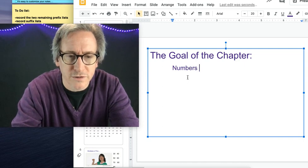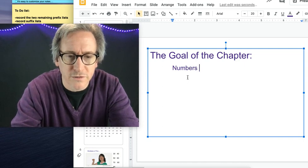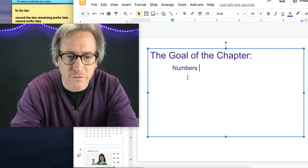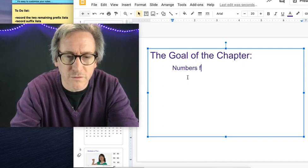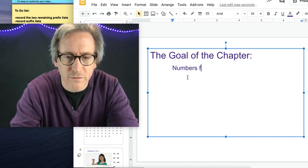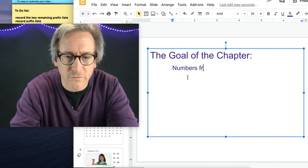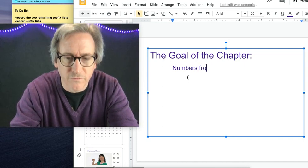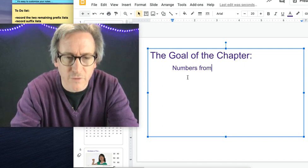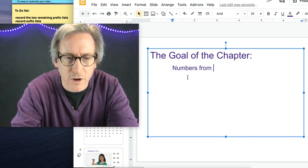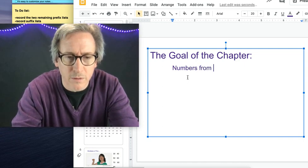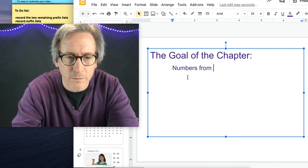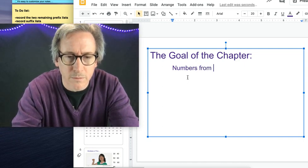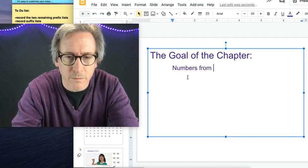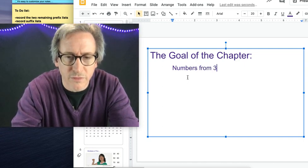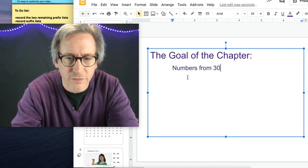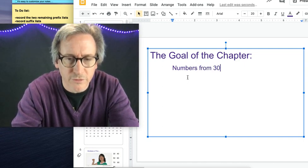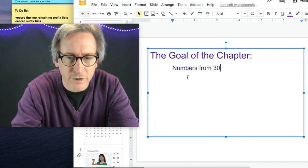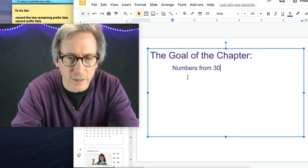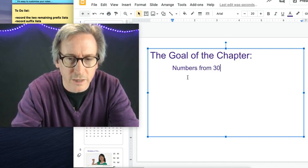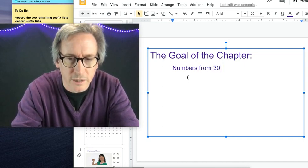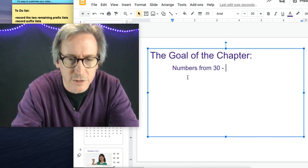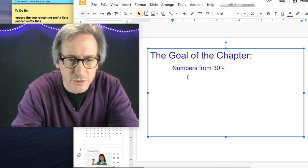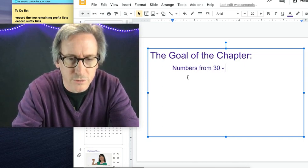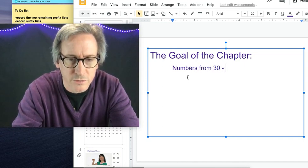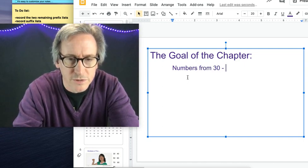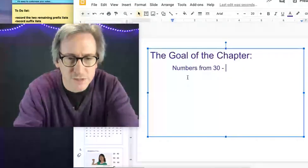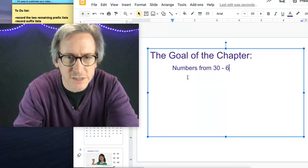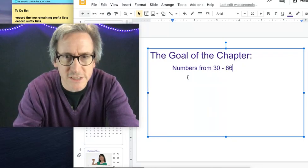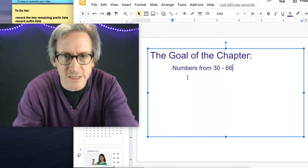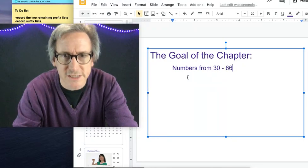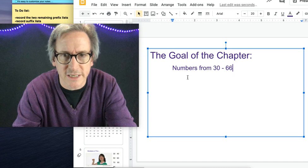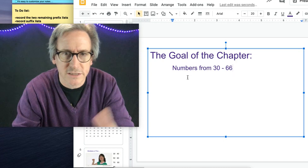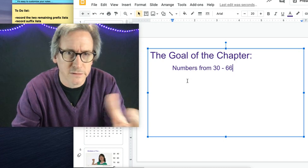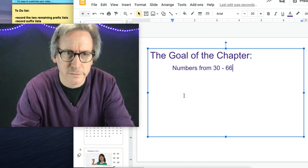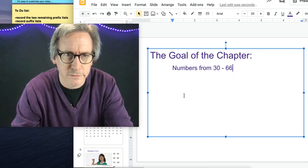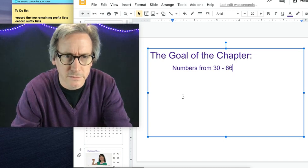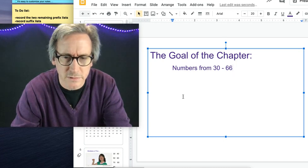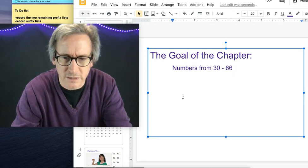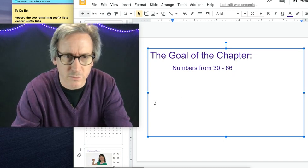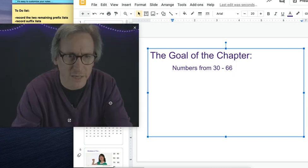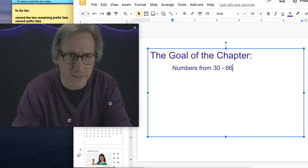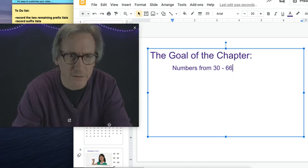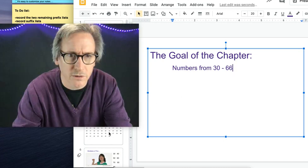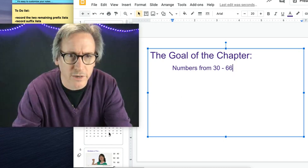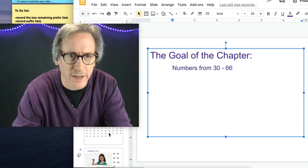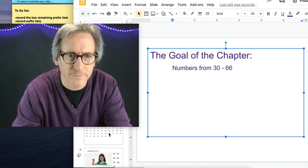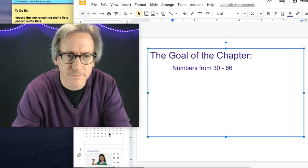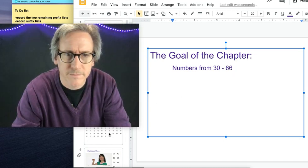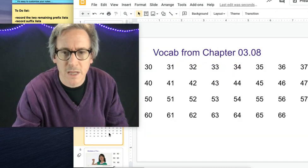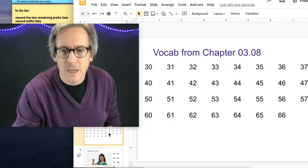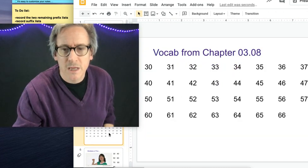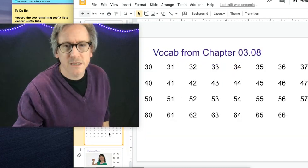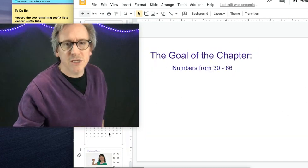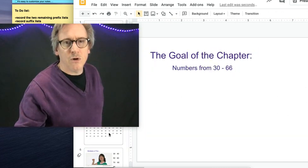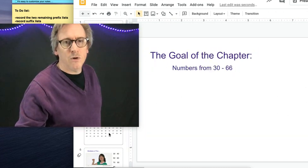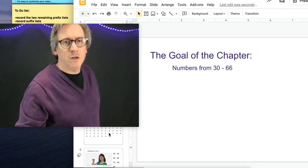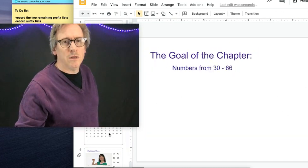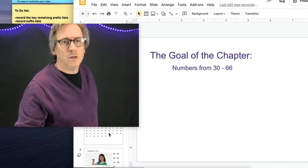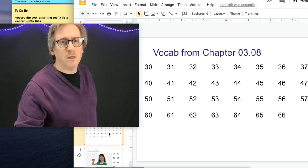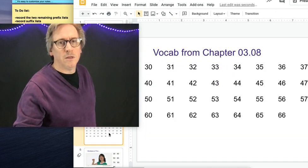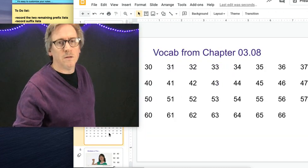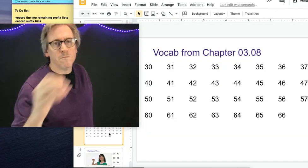Numbers from 30 to 66. Remember that. Okay.